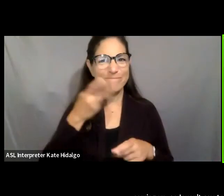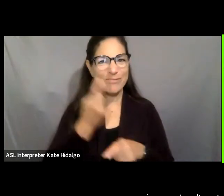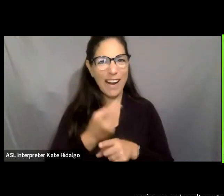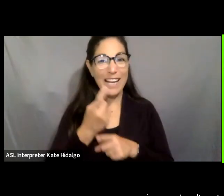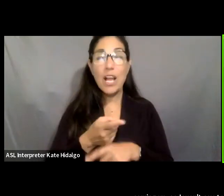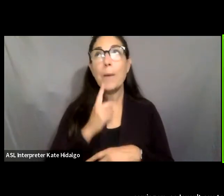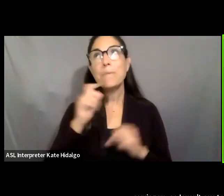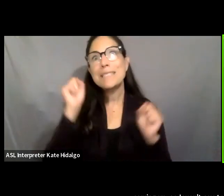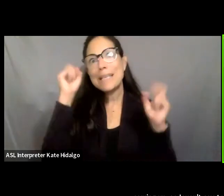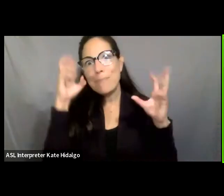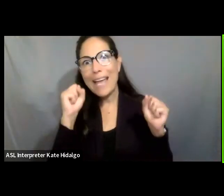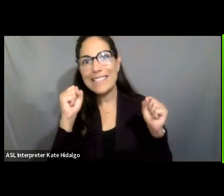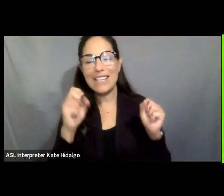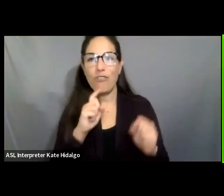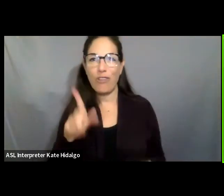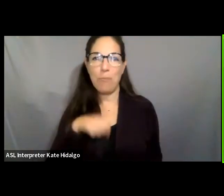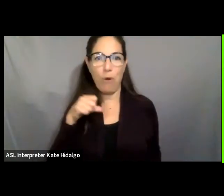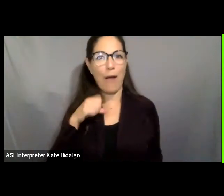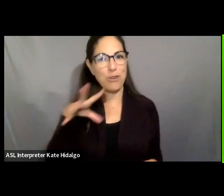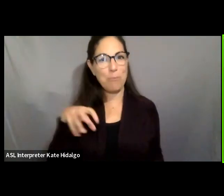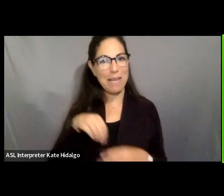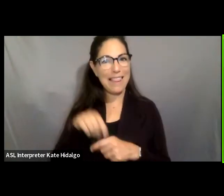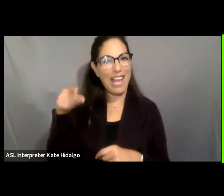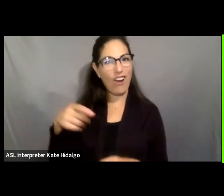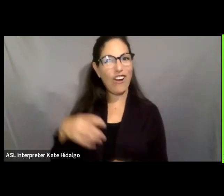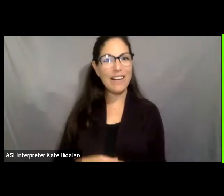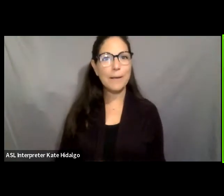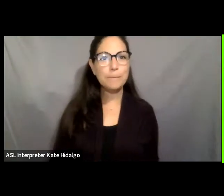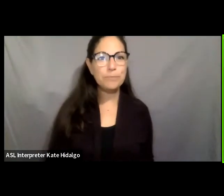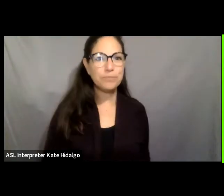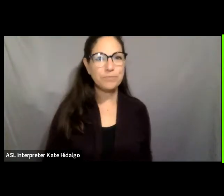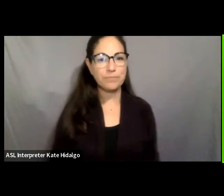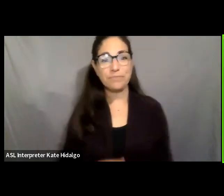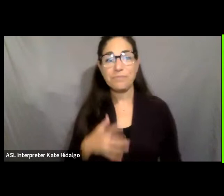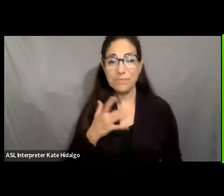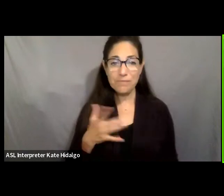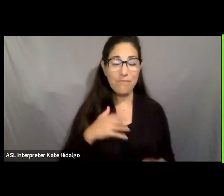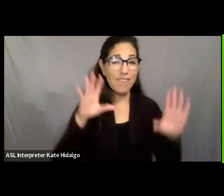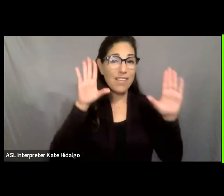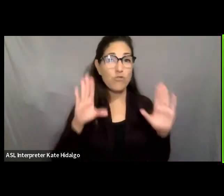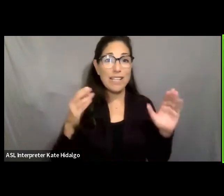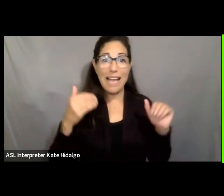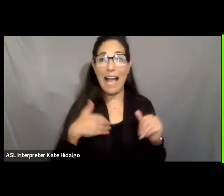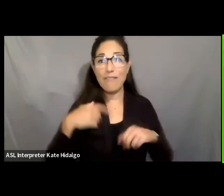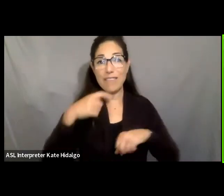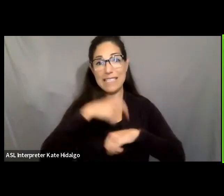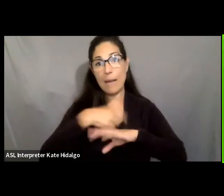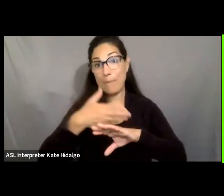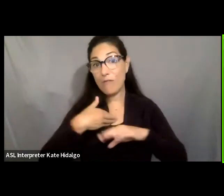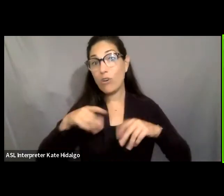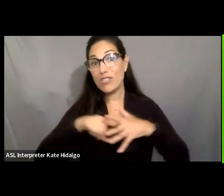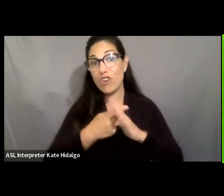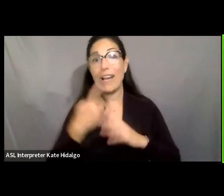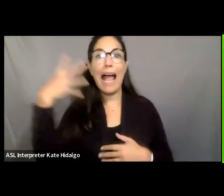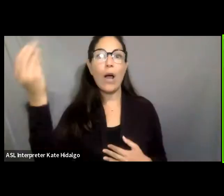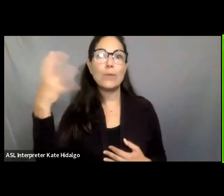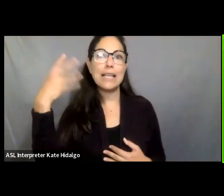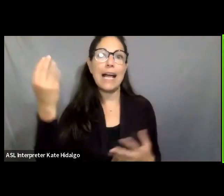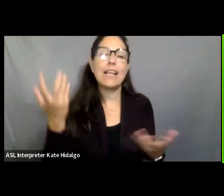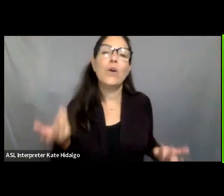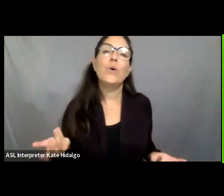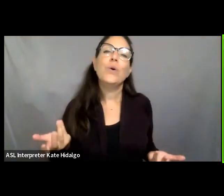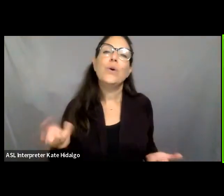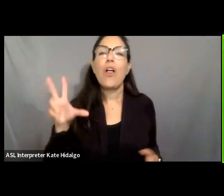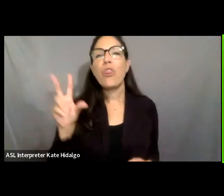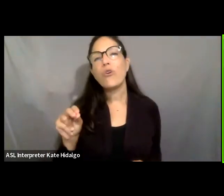amazing. And I was just very proud to be there. And I think it was great to have the time before it started outside,